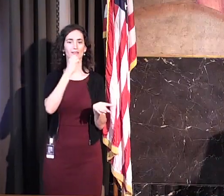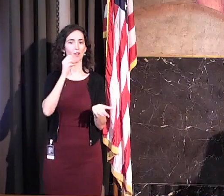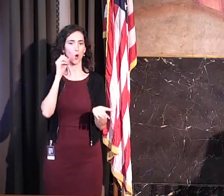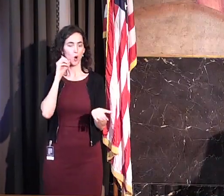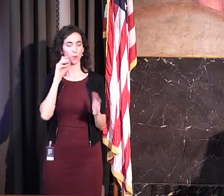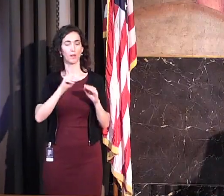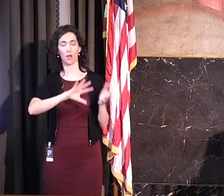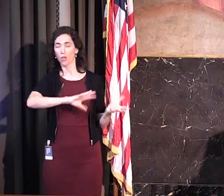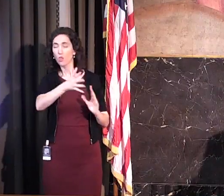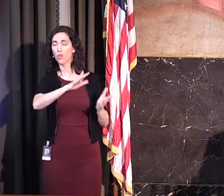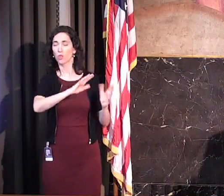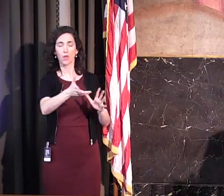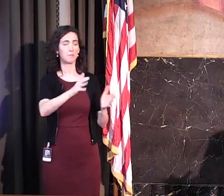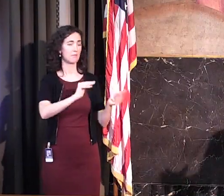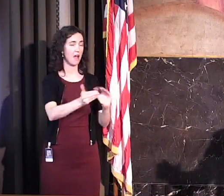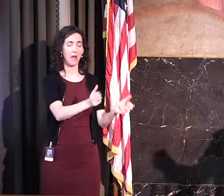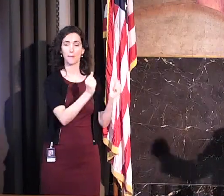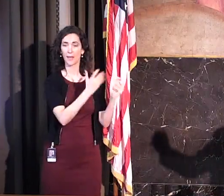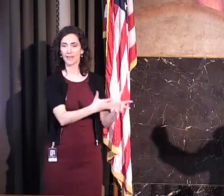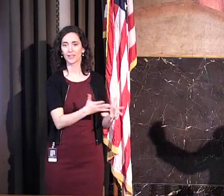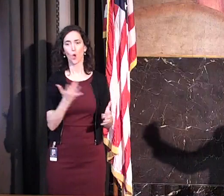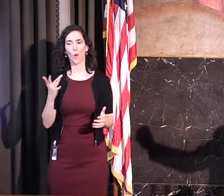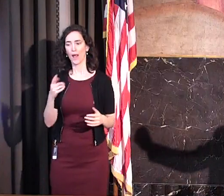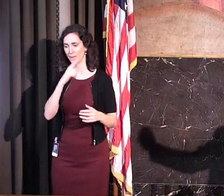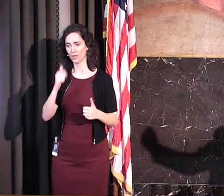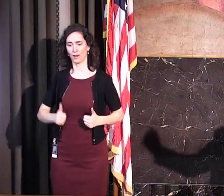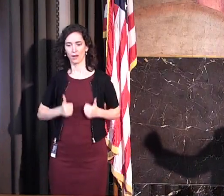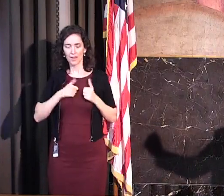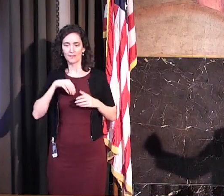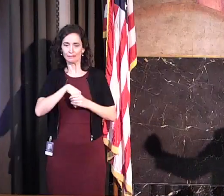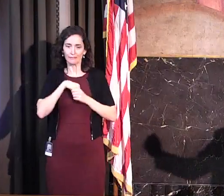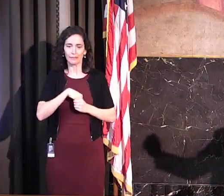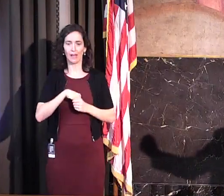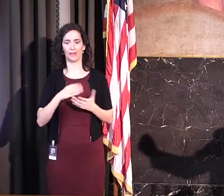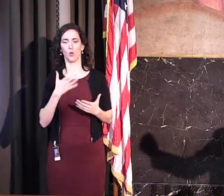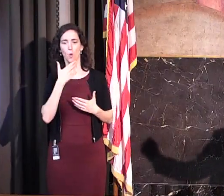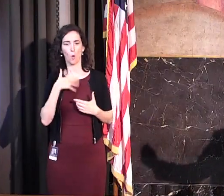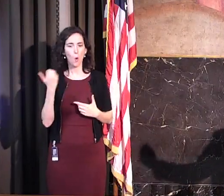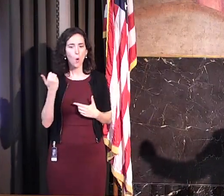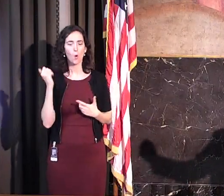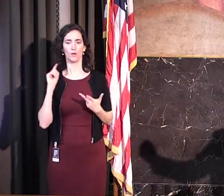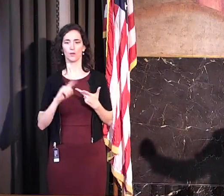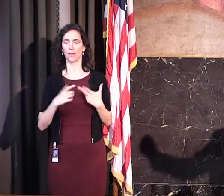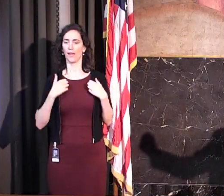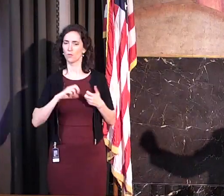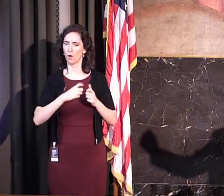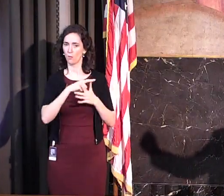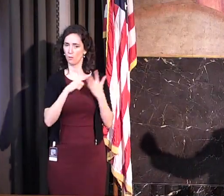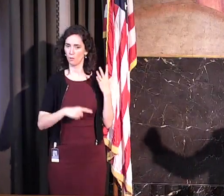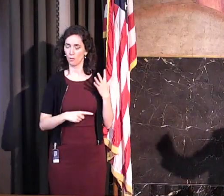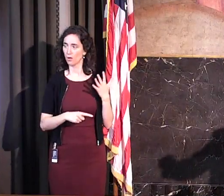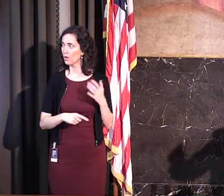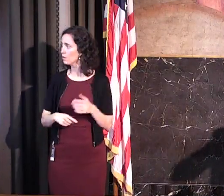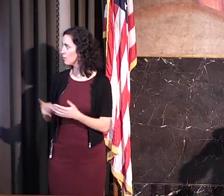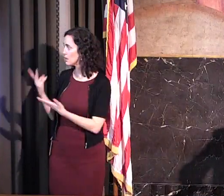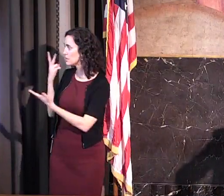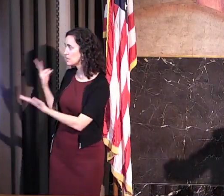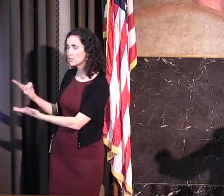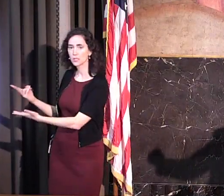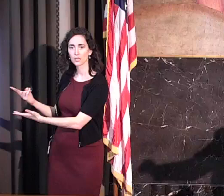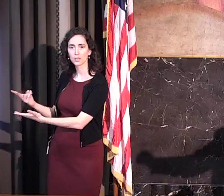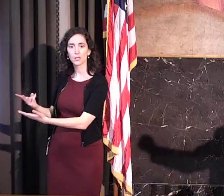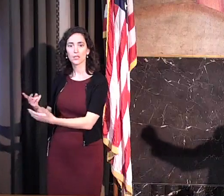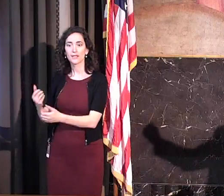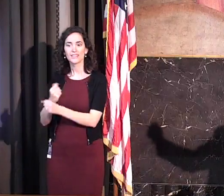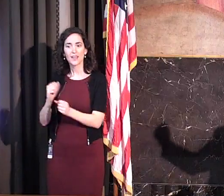calamitous results. And you see how safe and effective these vaccines are, even against the